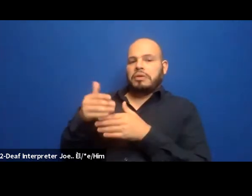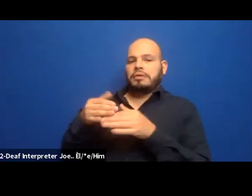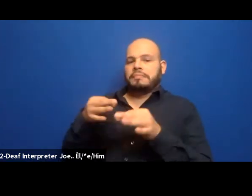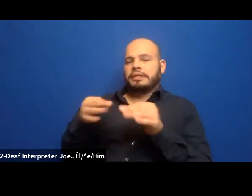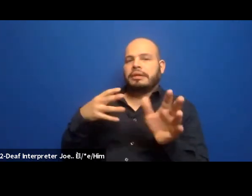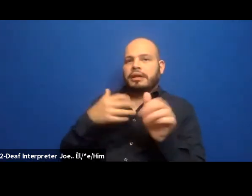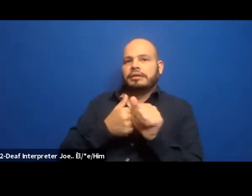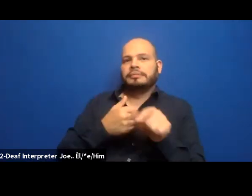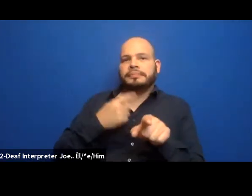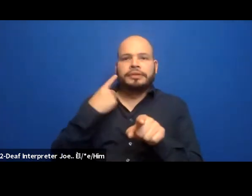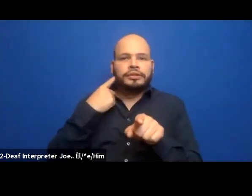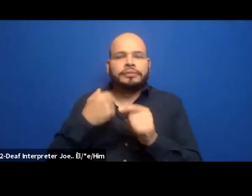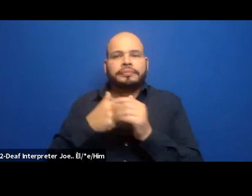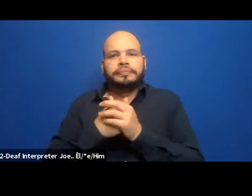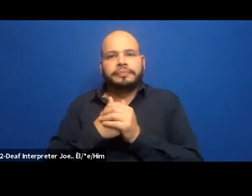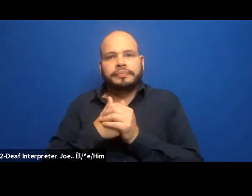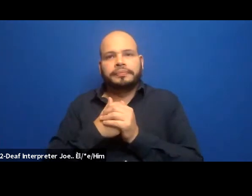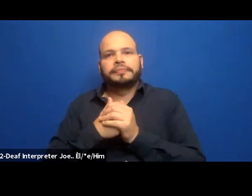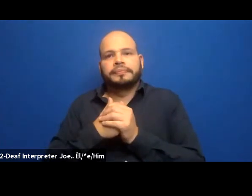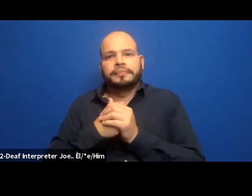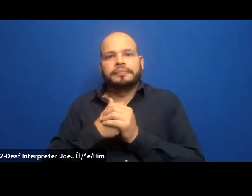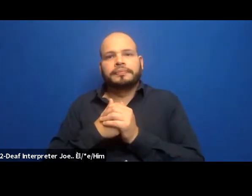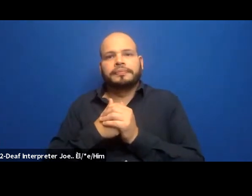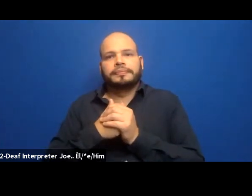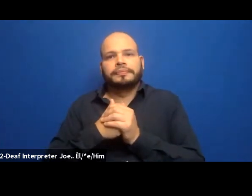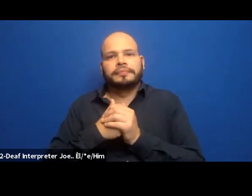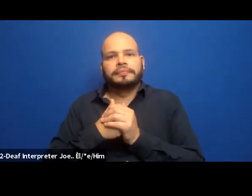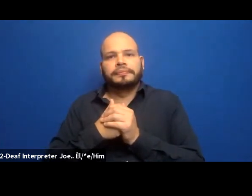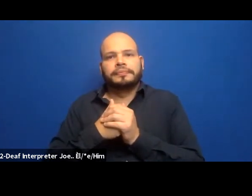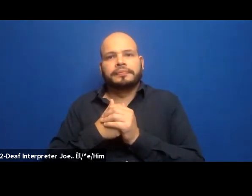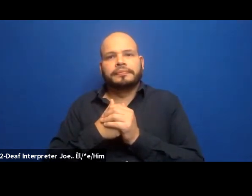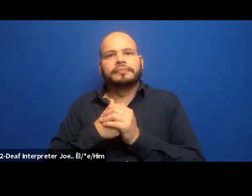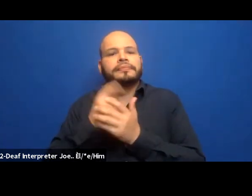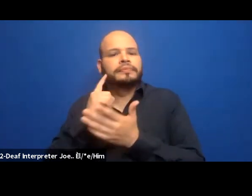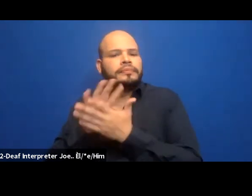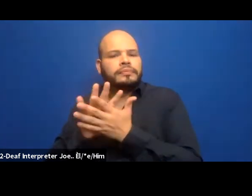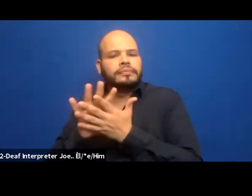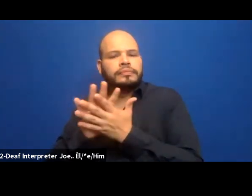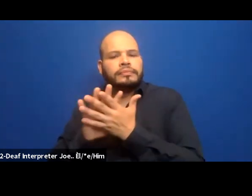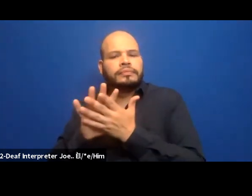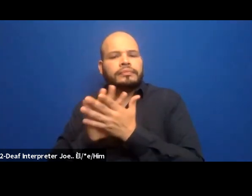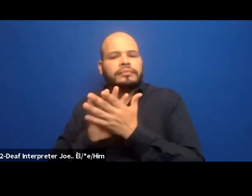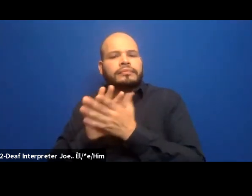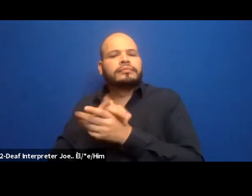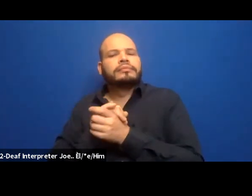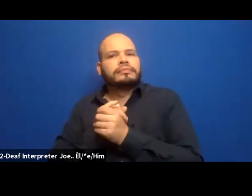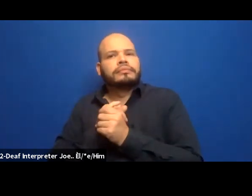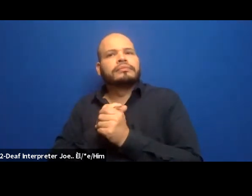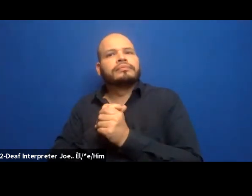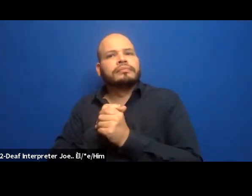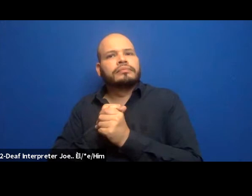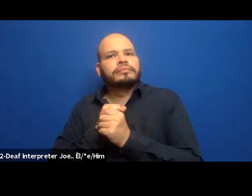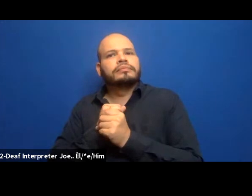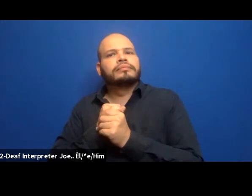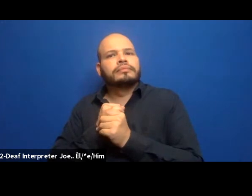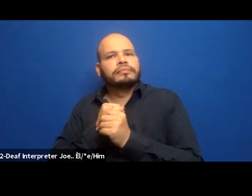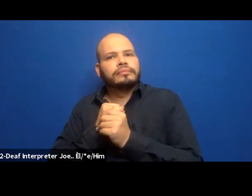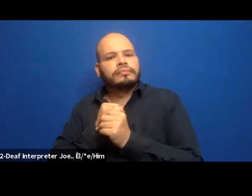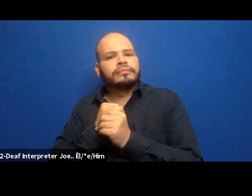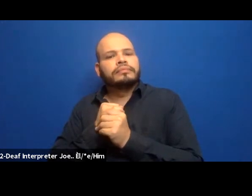I'm from, HOLLA, how our lives link all together, which is a grassroots community-based organization in New York